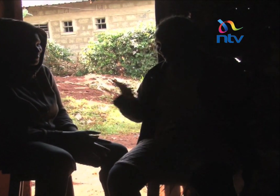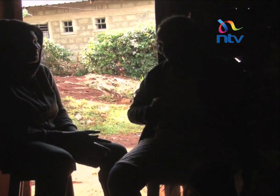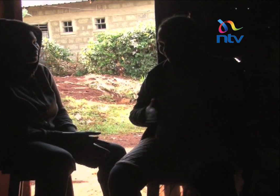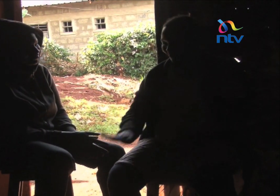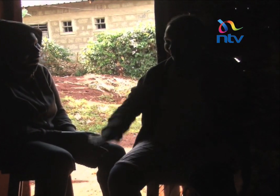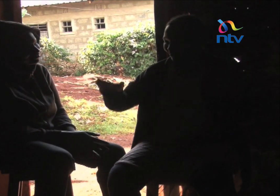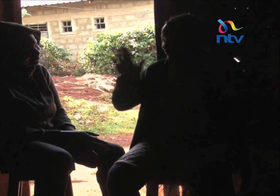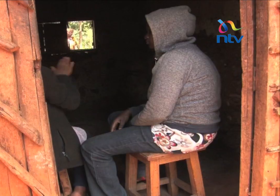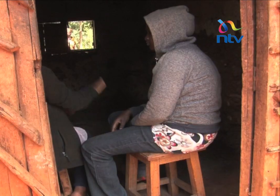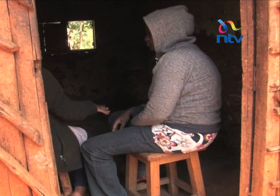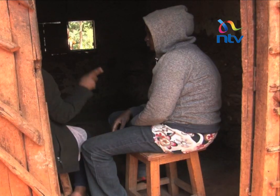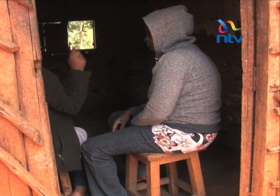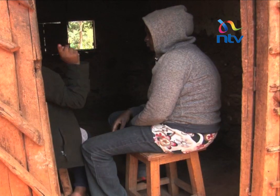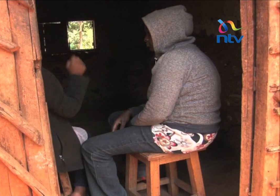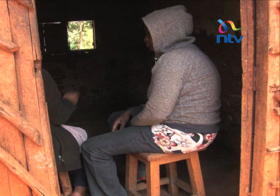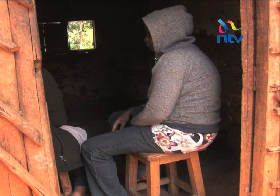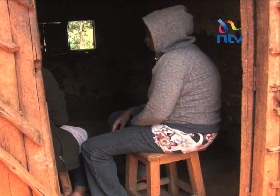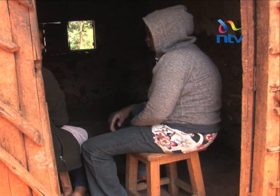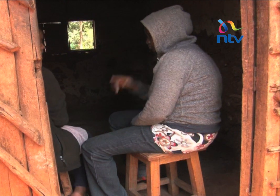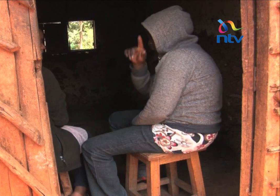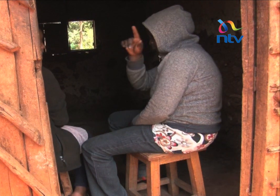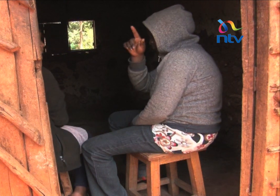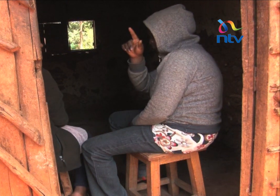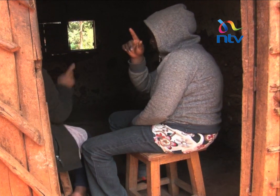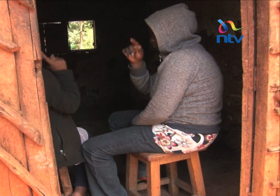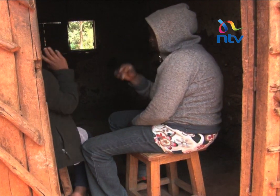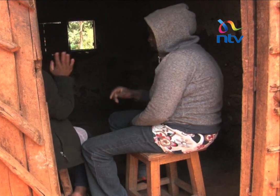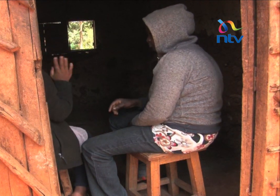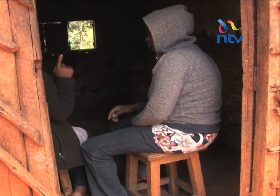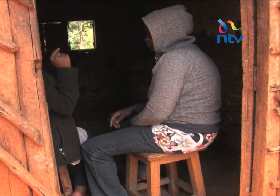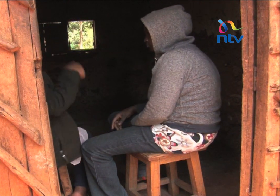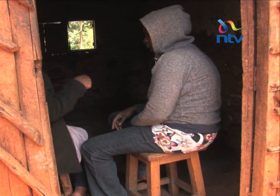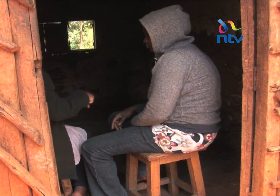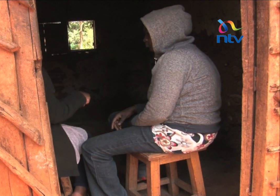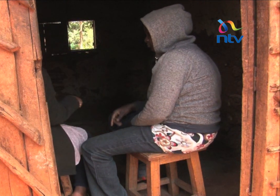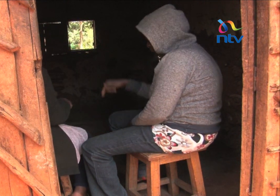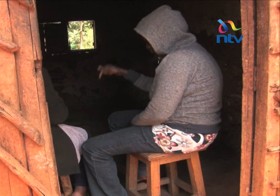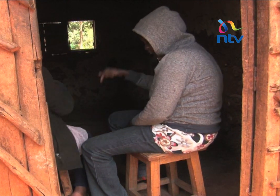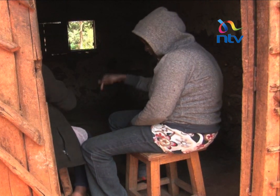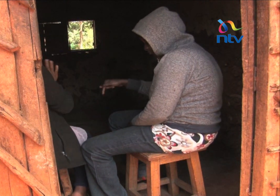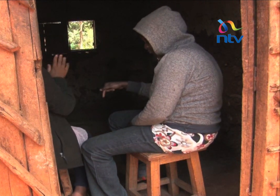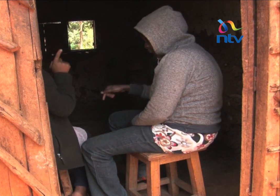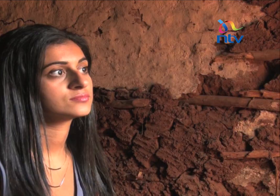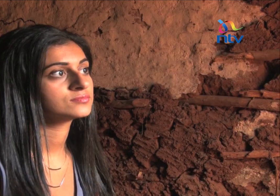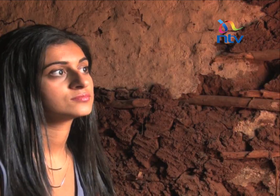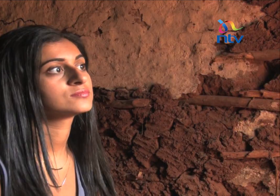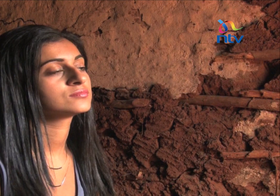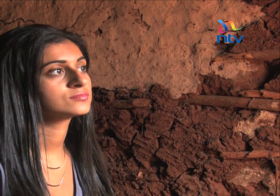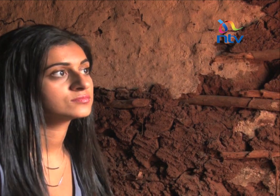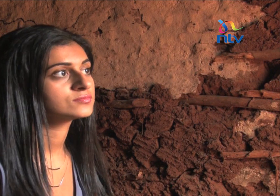assaulting Mercy. All she knows is that Mercy hates him. Other witnesses, unwilling to appear on camera, tell us that the rapist bribed